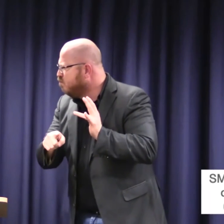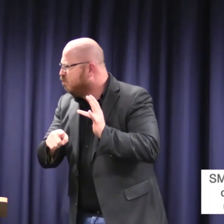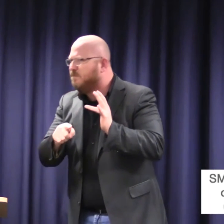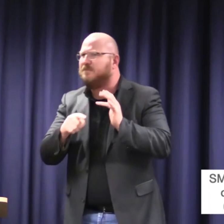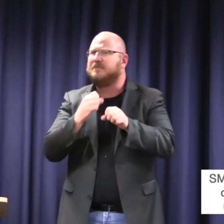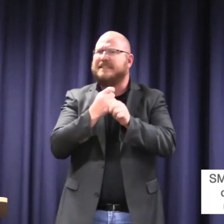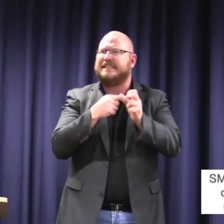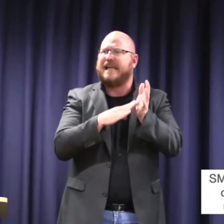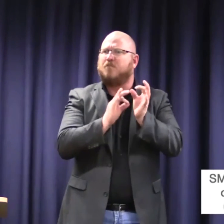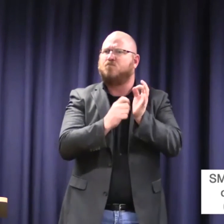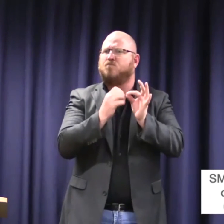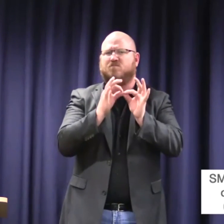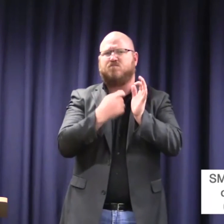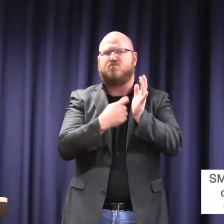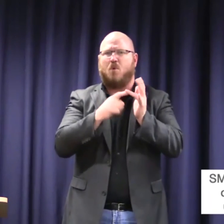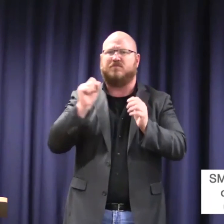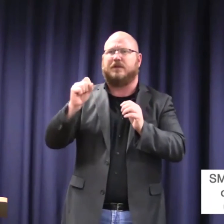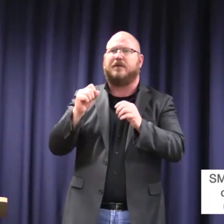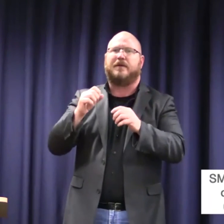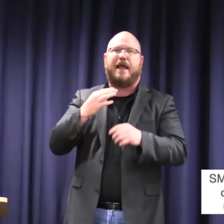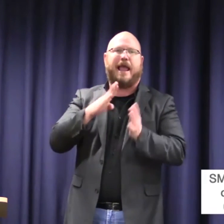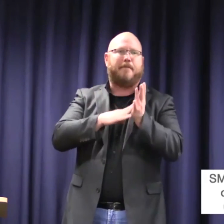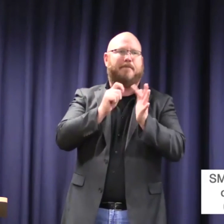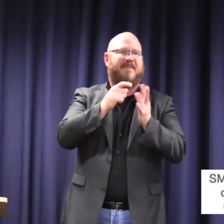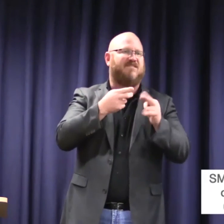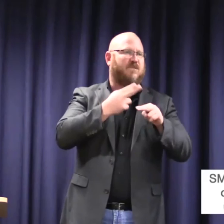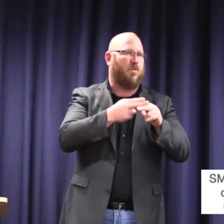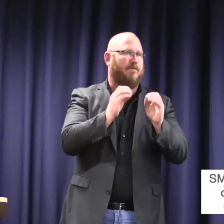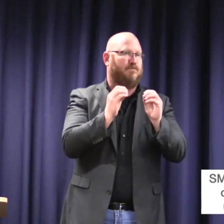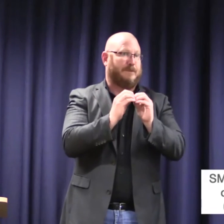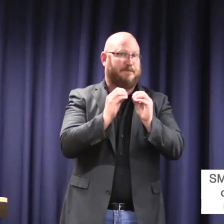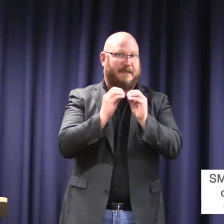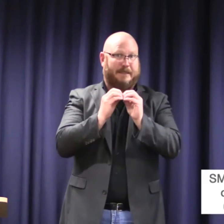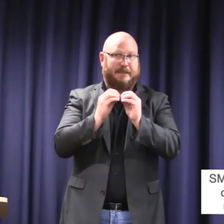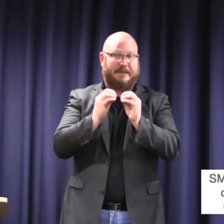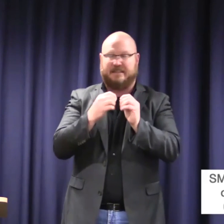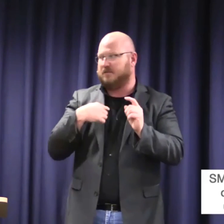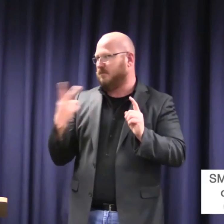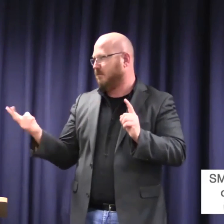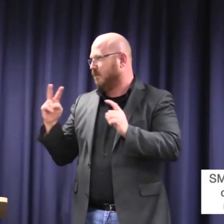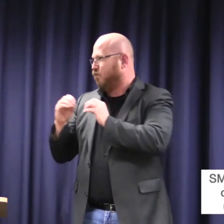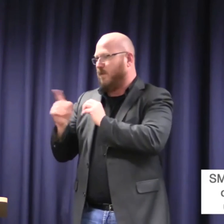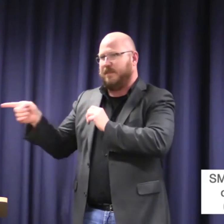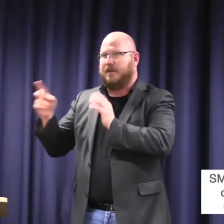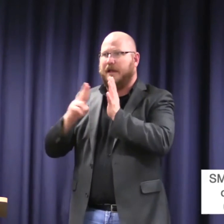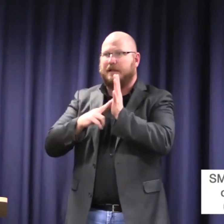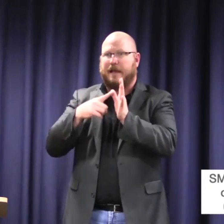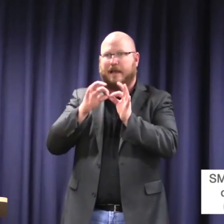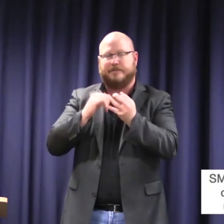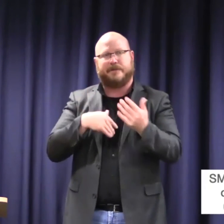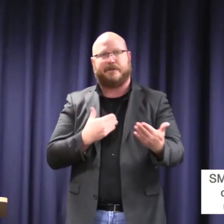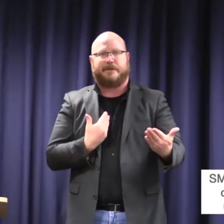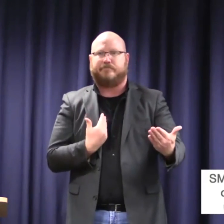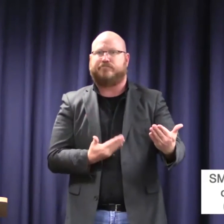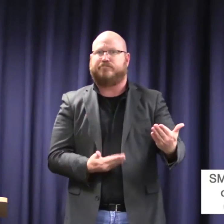Teresa Gambero, I believe, was her name, and she's an MP for Brisbane.